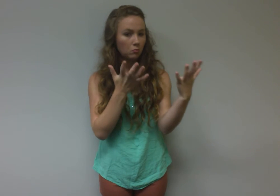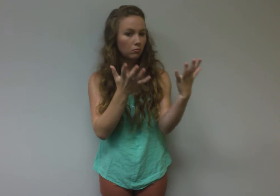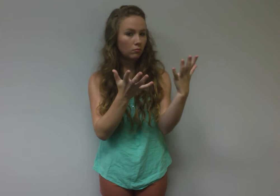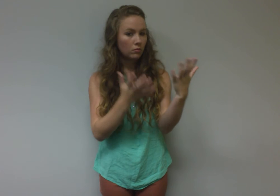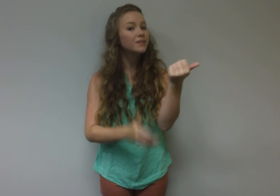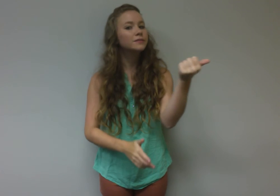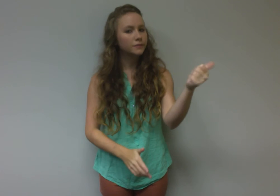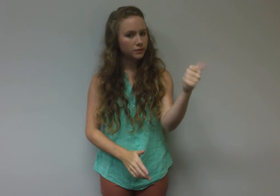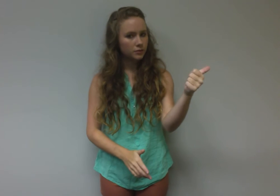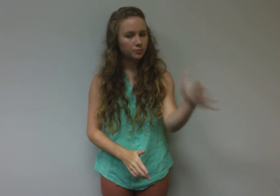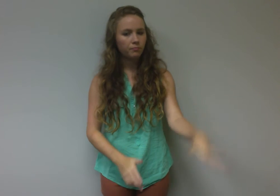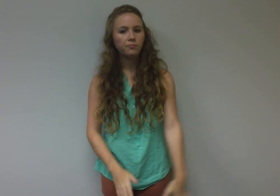So 99 plus 9 is equal to